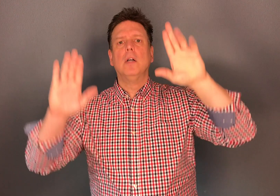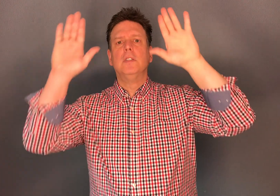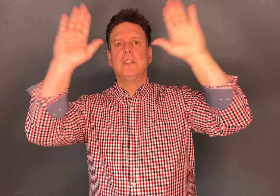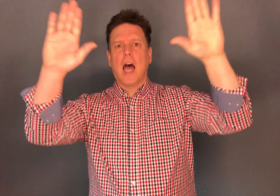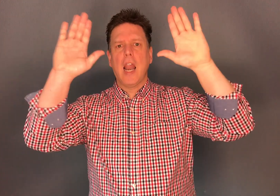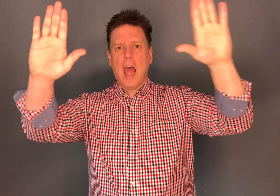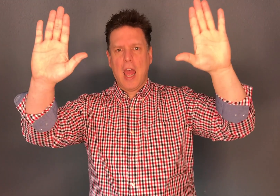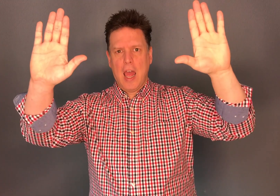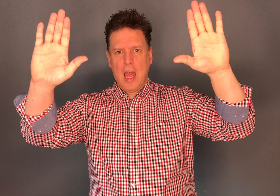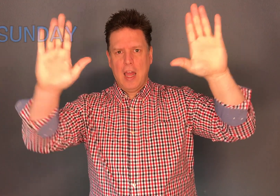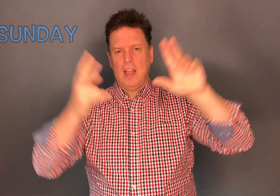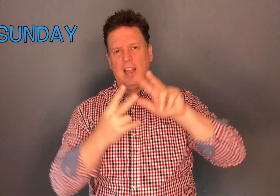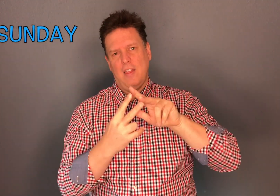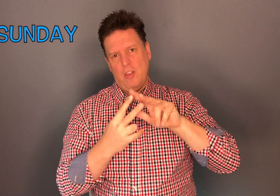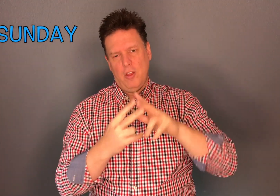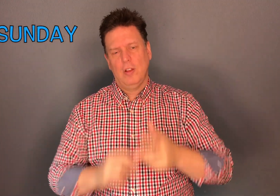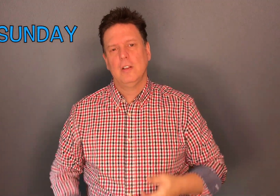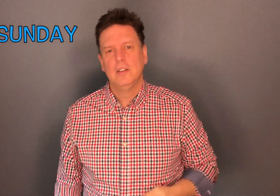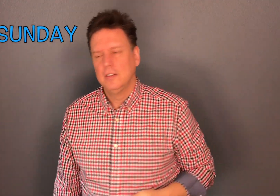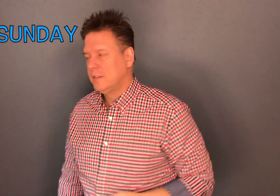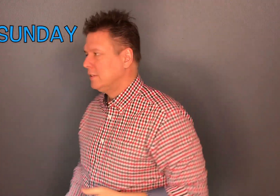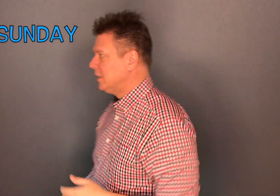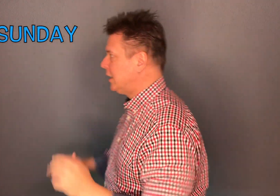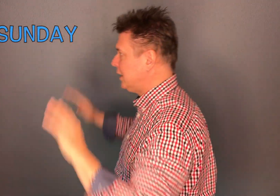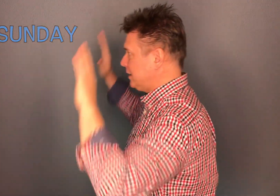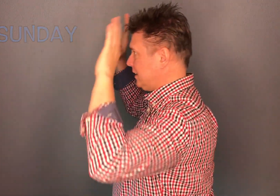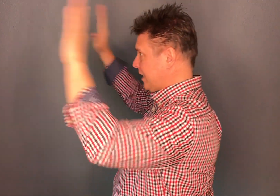Sunday can be done two different ways.